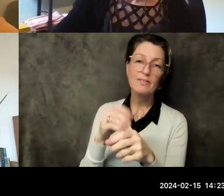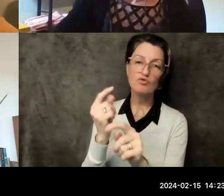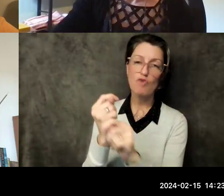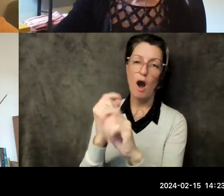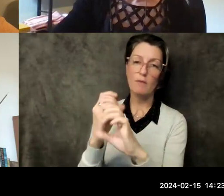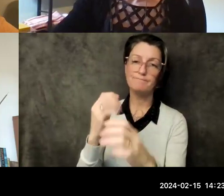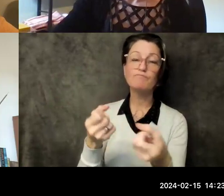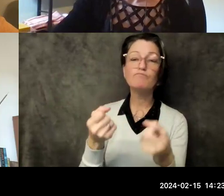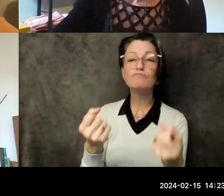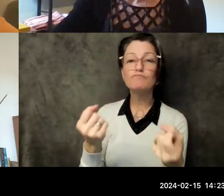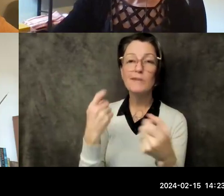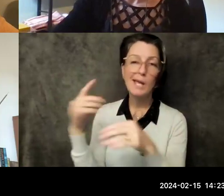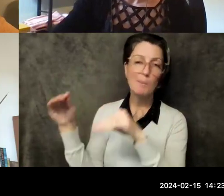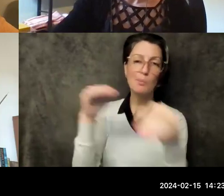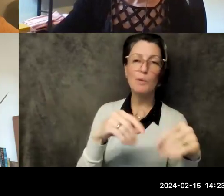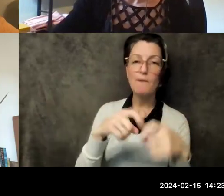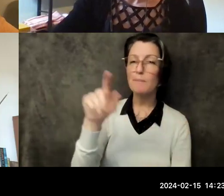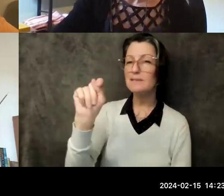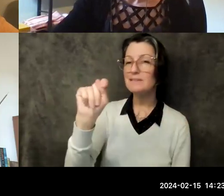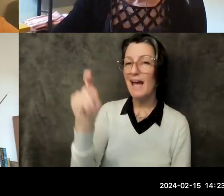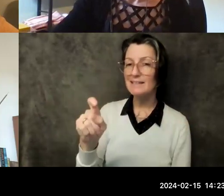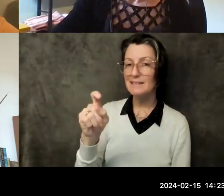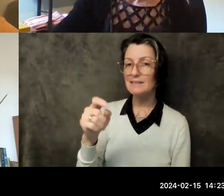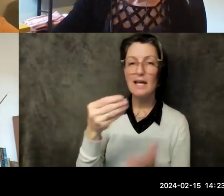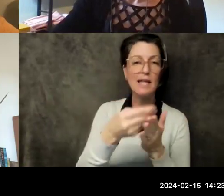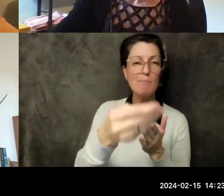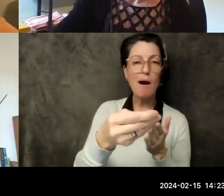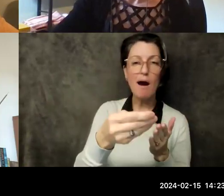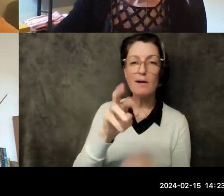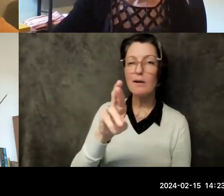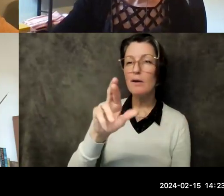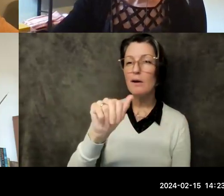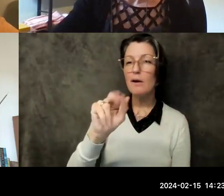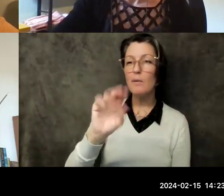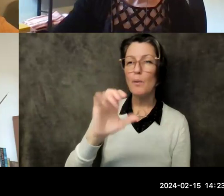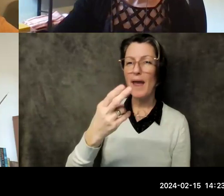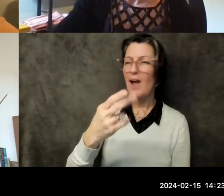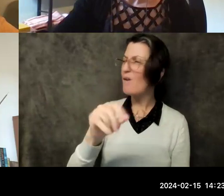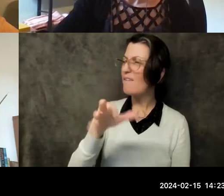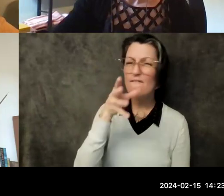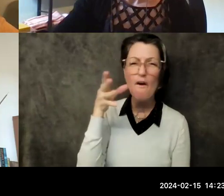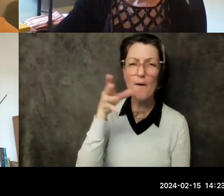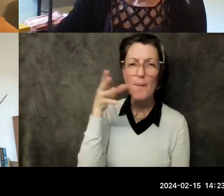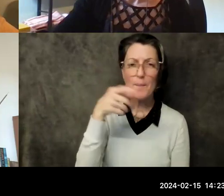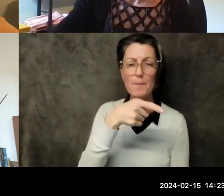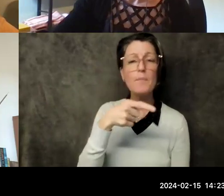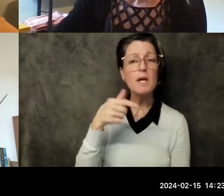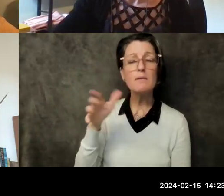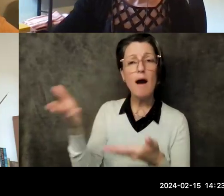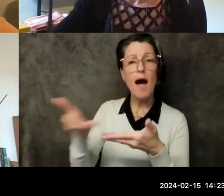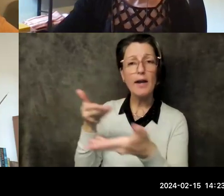from Texas or something and bought this ranch and or farm, and they employed a lot of migrant